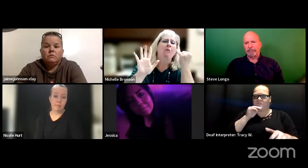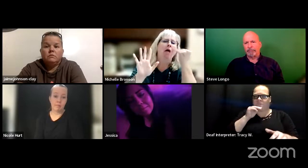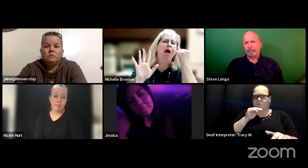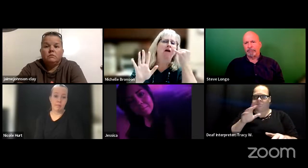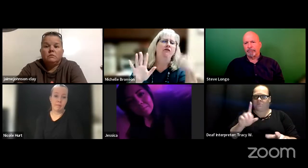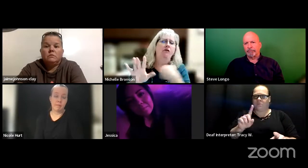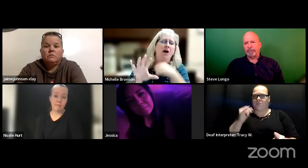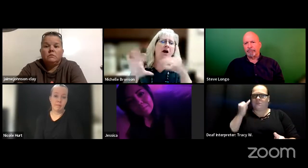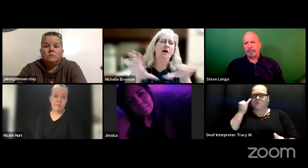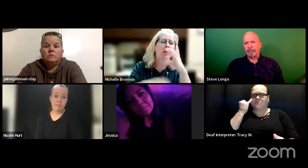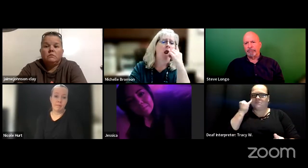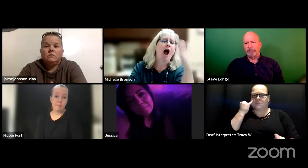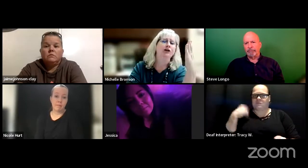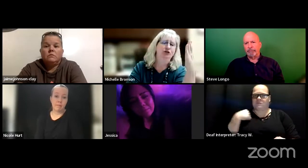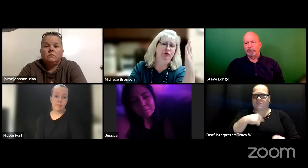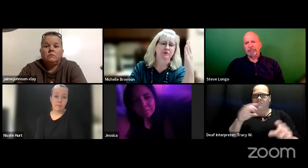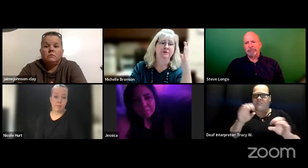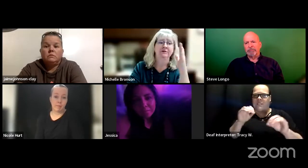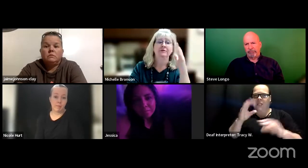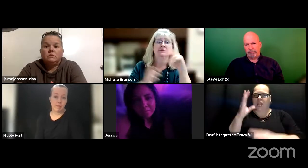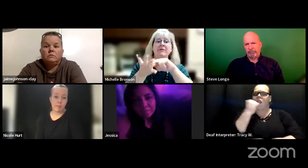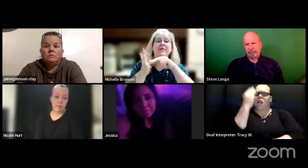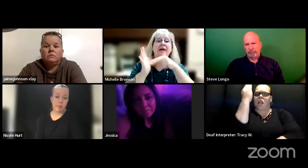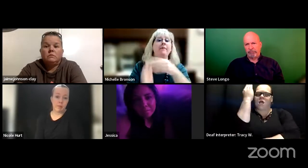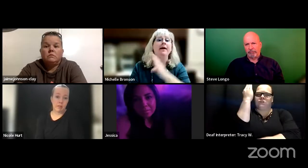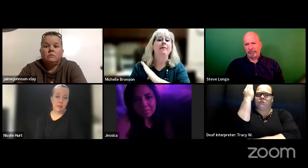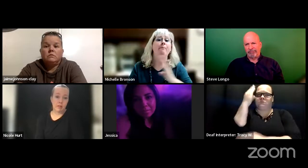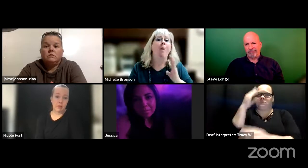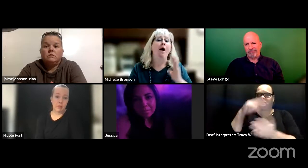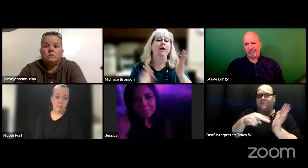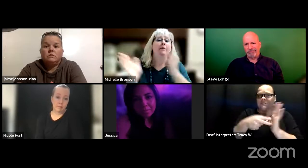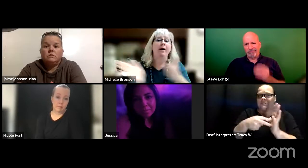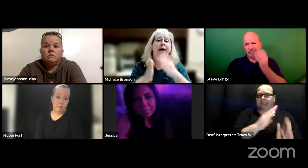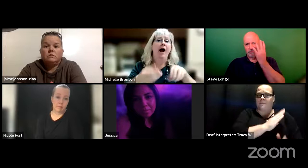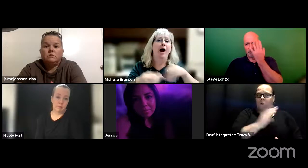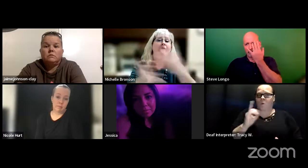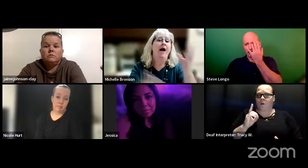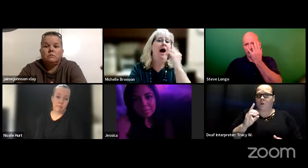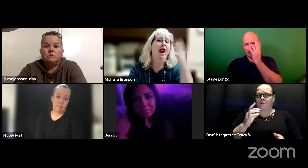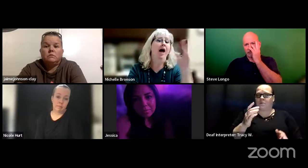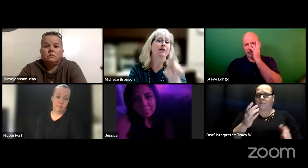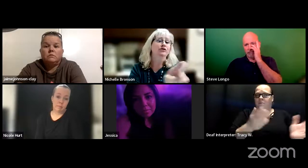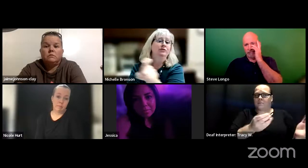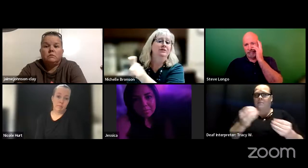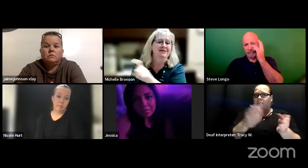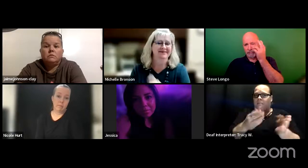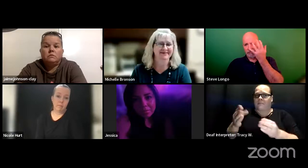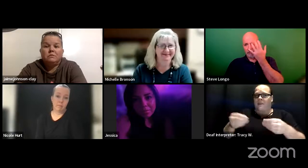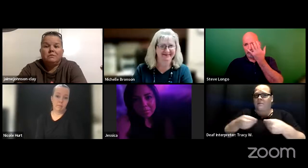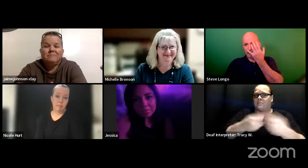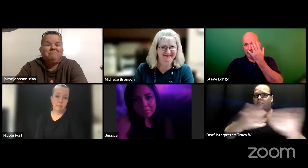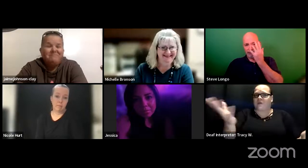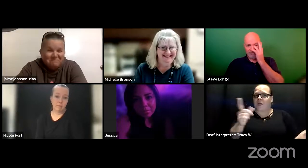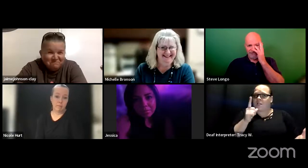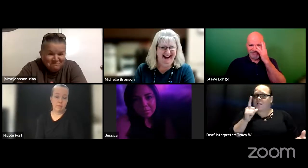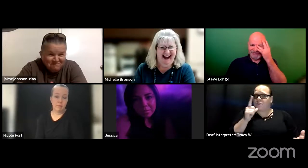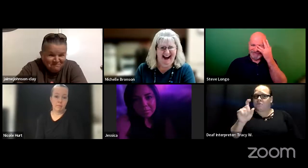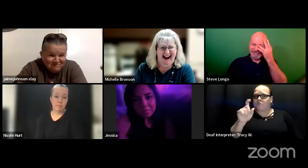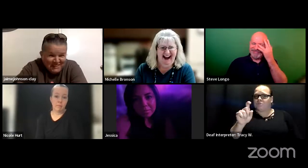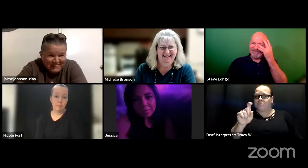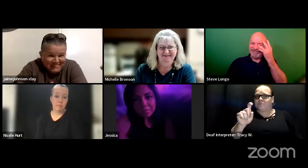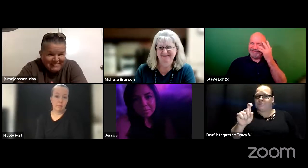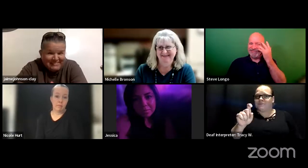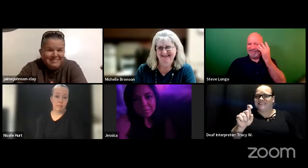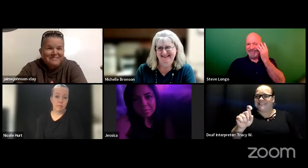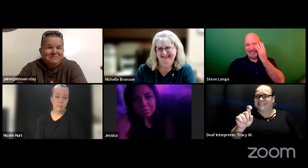And real quickly in response to that, if we did a lunch, that means that maybe the